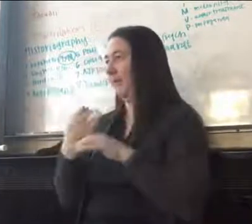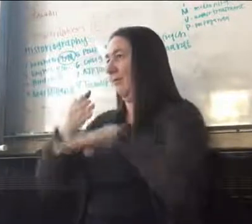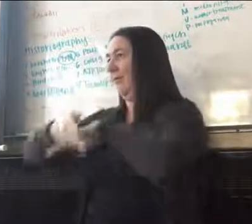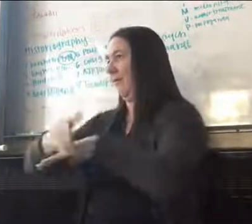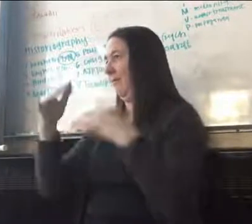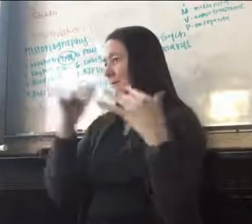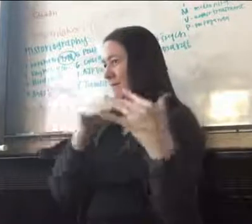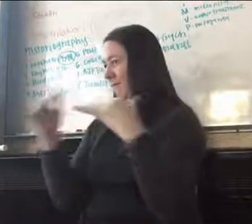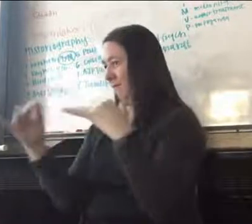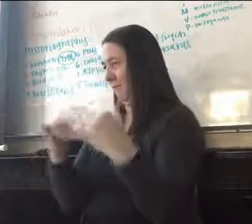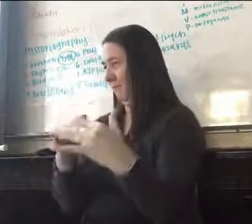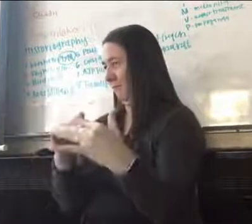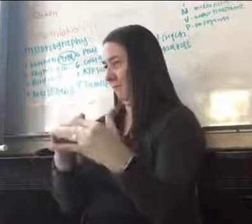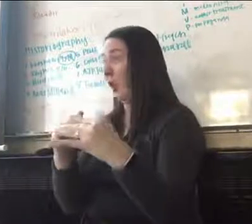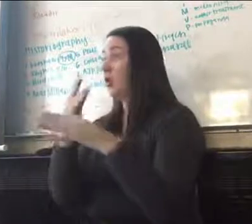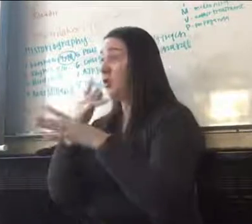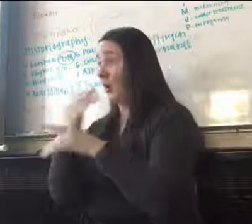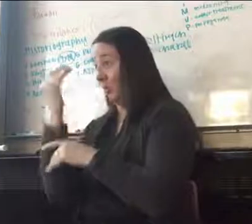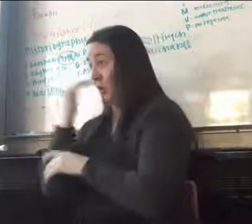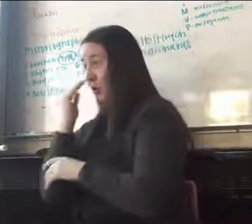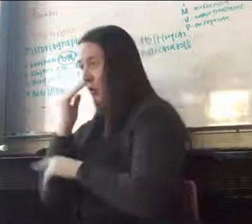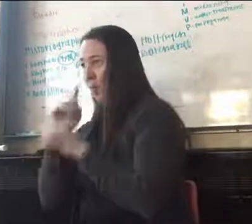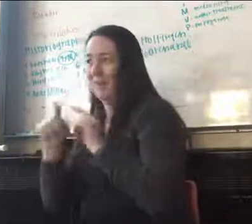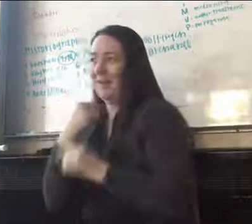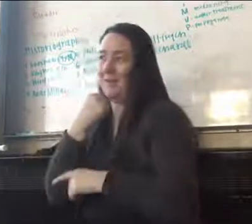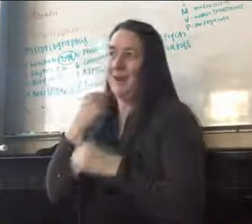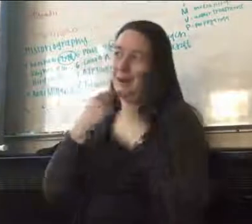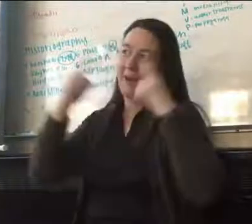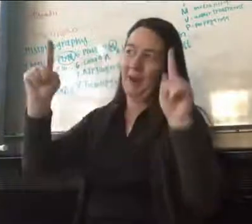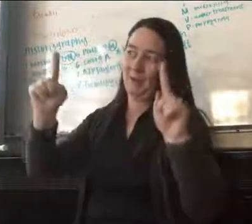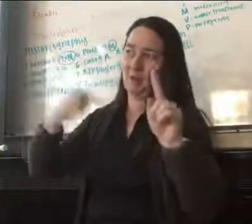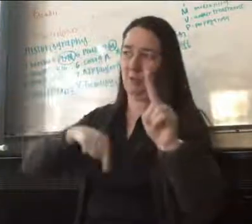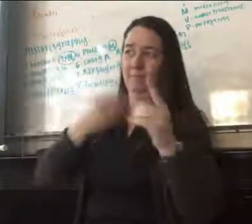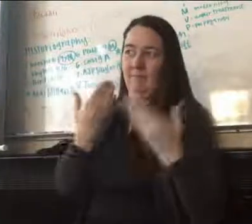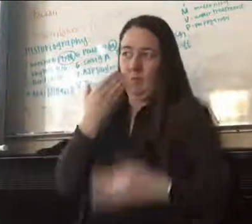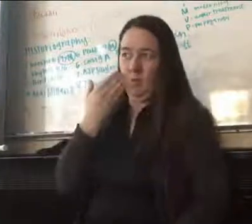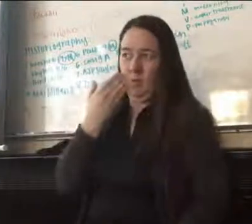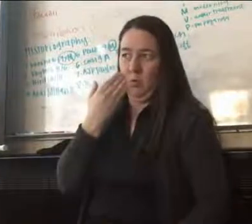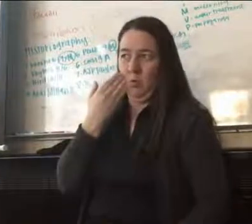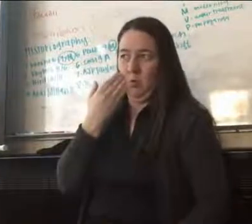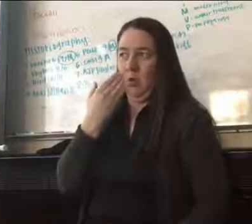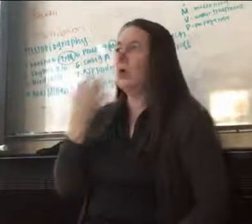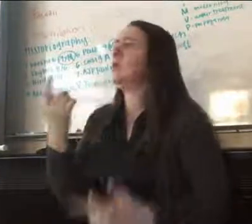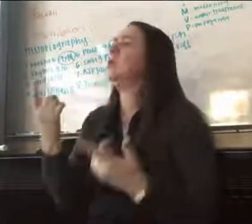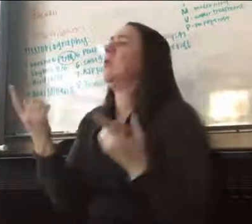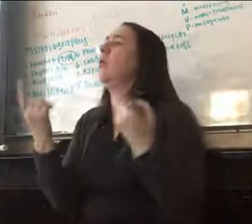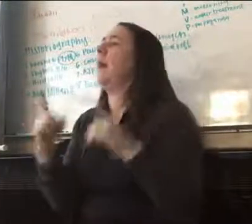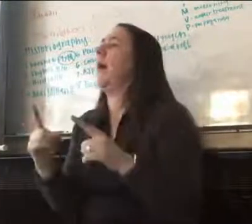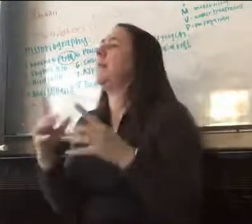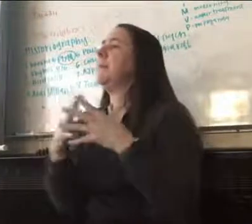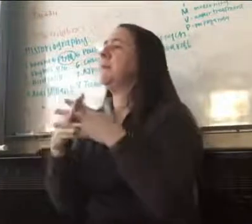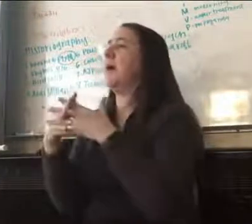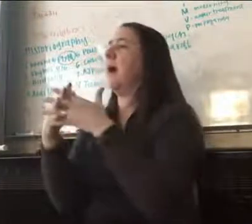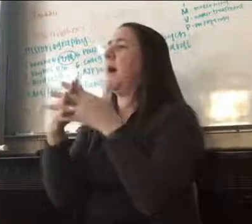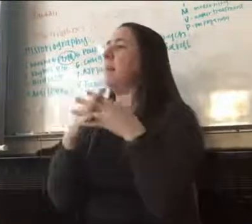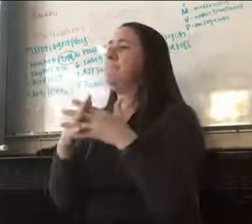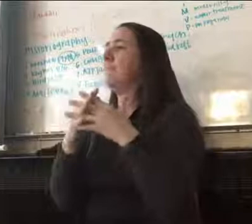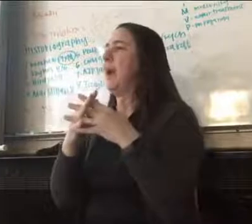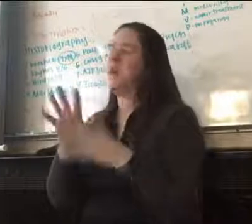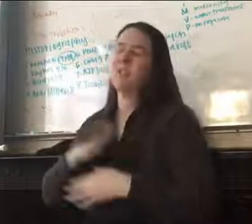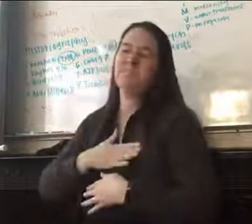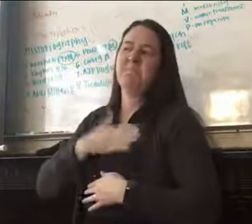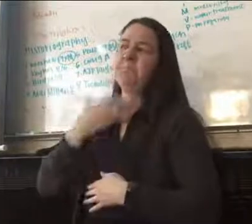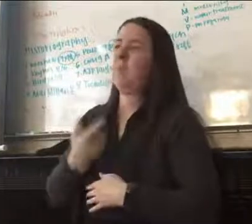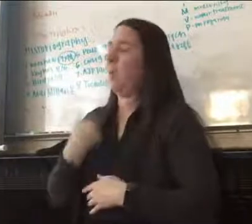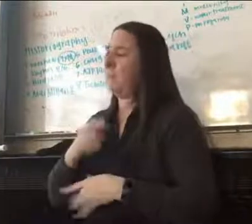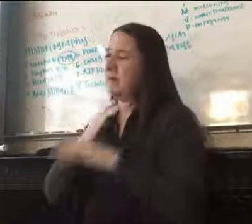knew afterwards, but it doesn't come out to the public until after the war. So instead, Americans have this as a rallying cry. We must defend and go into